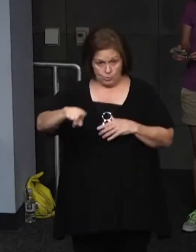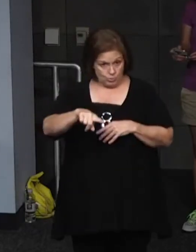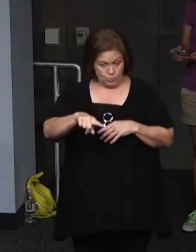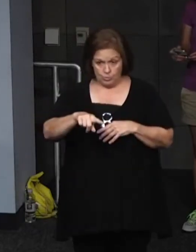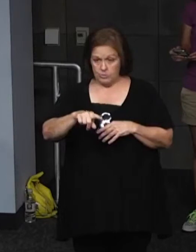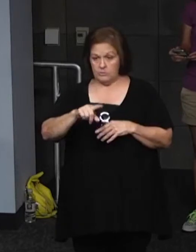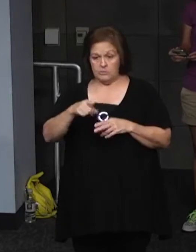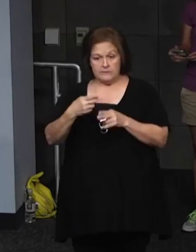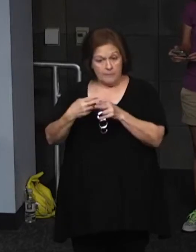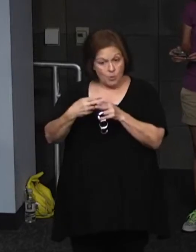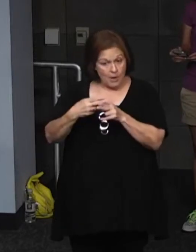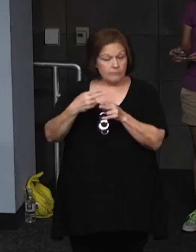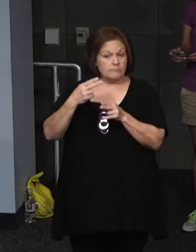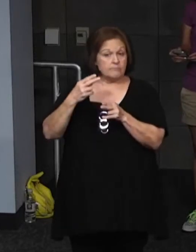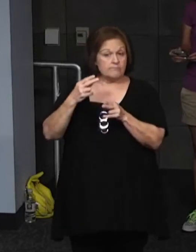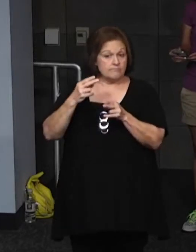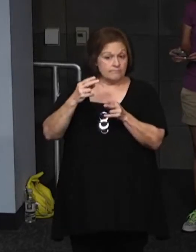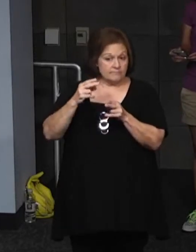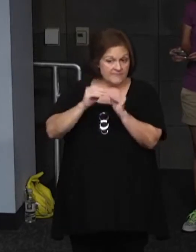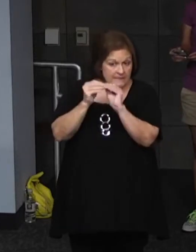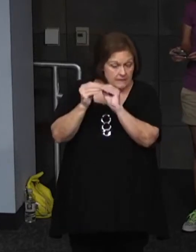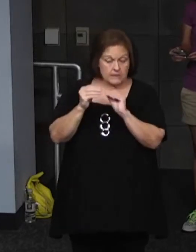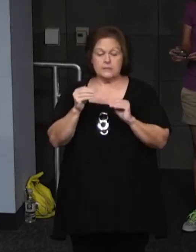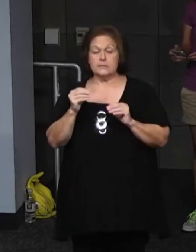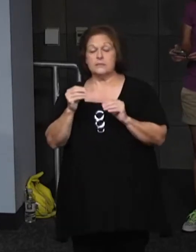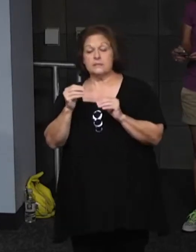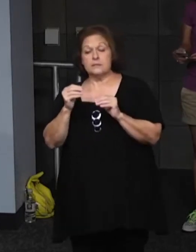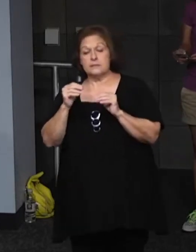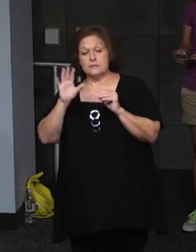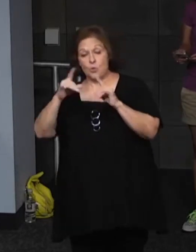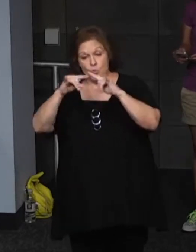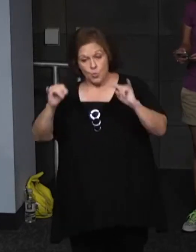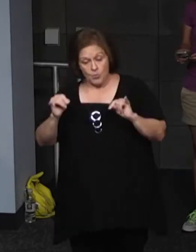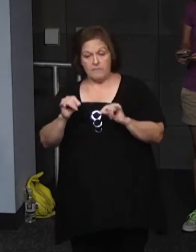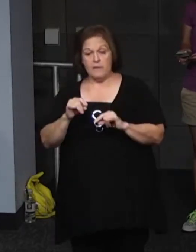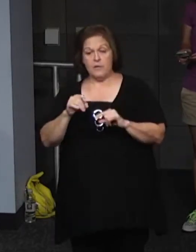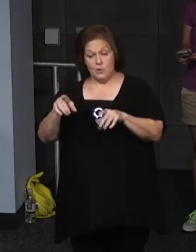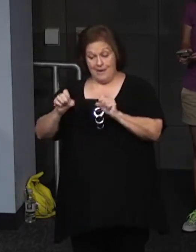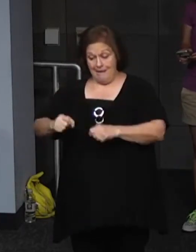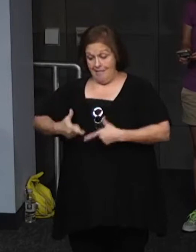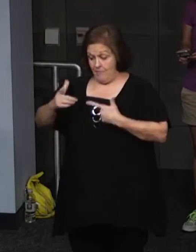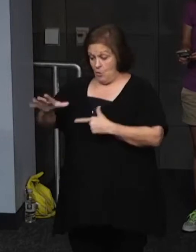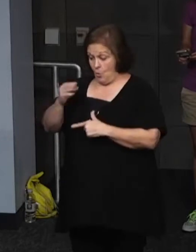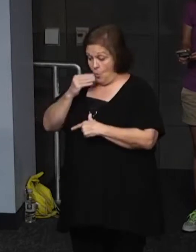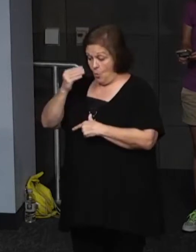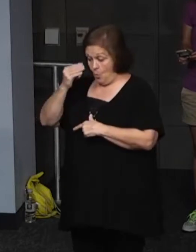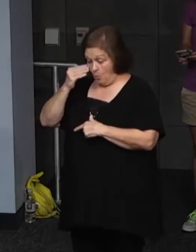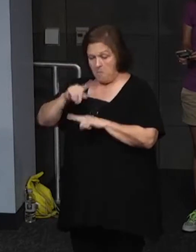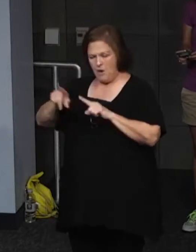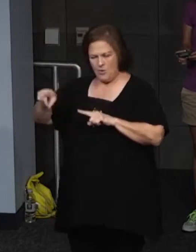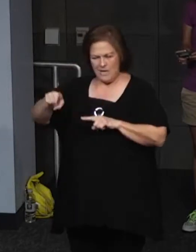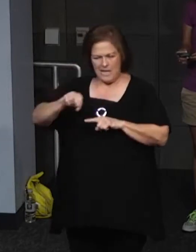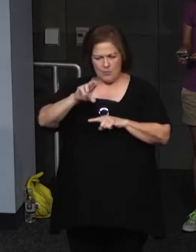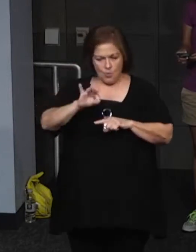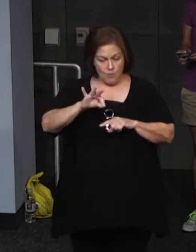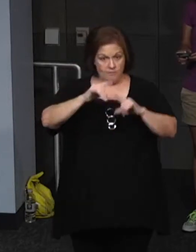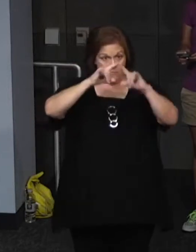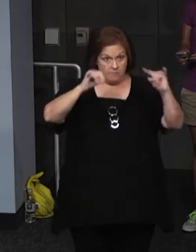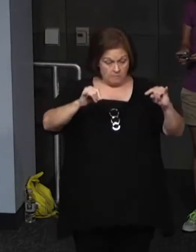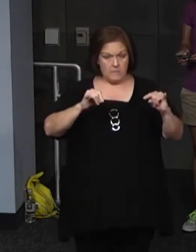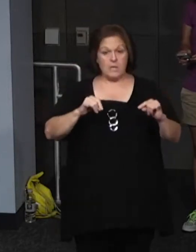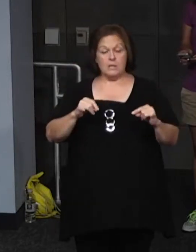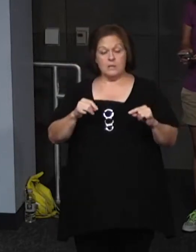Temporary repairs for roof damaged. If you can live in your home, but you need your roof to be fixed, it allows you to stay in your home while you're putting your house